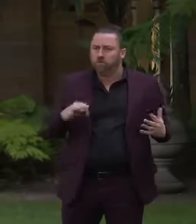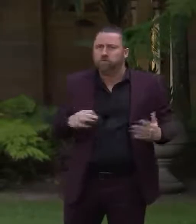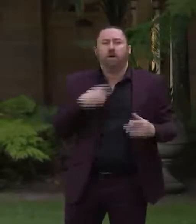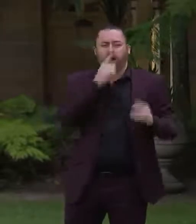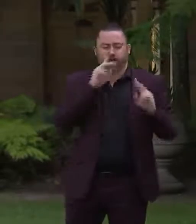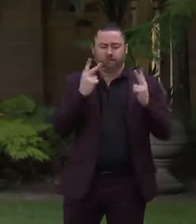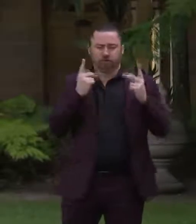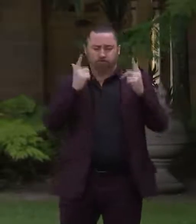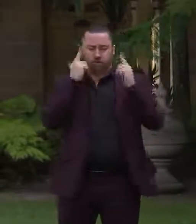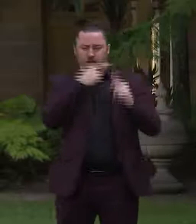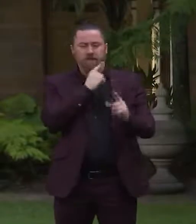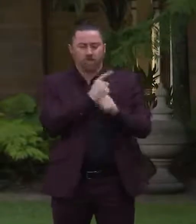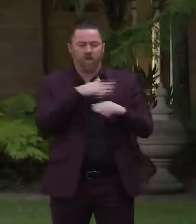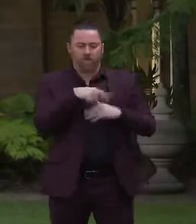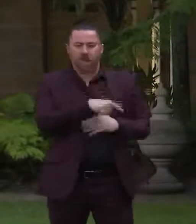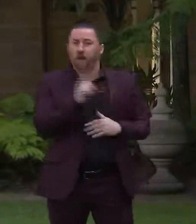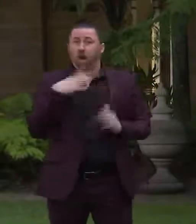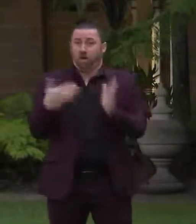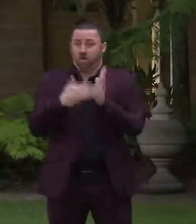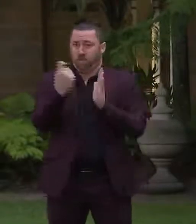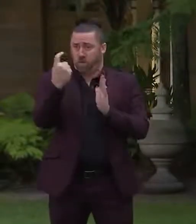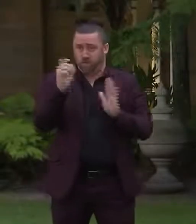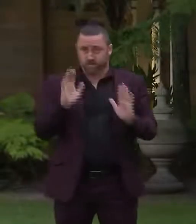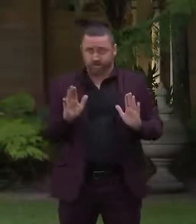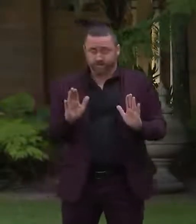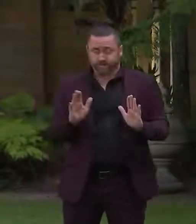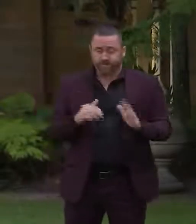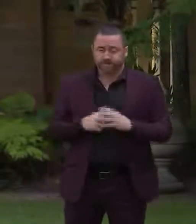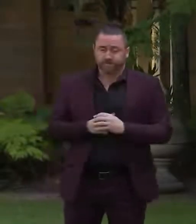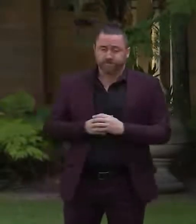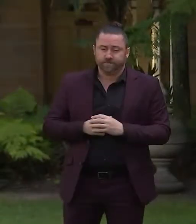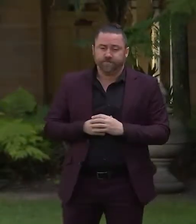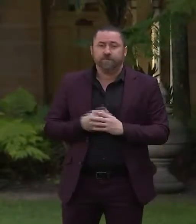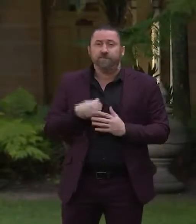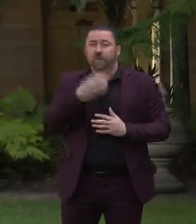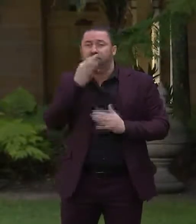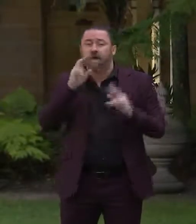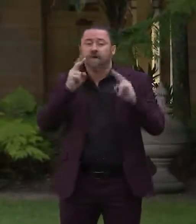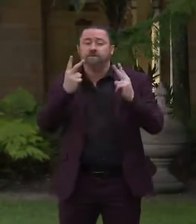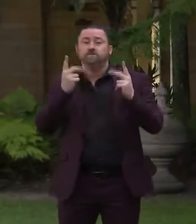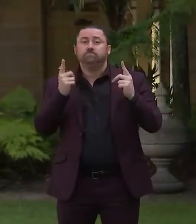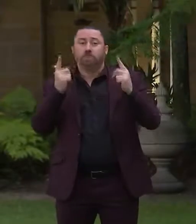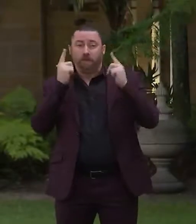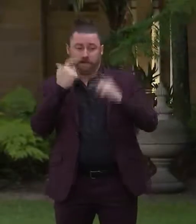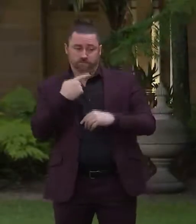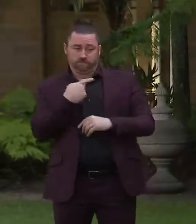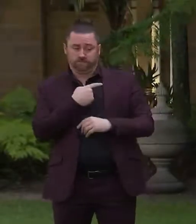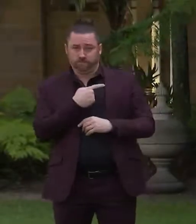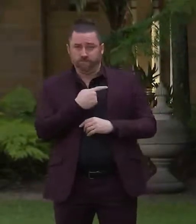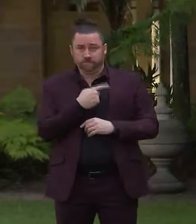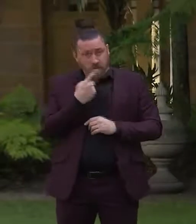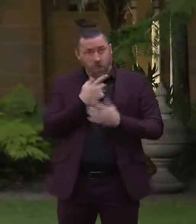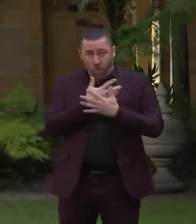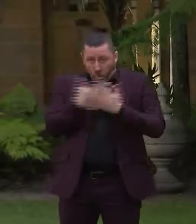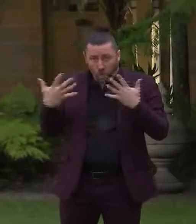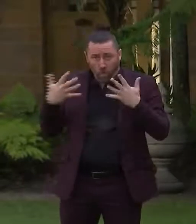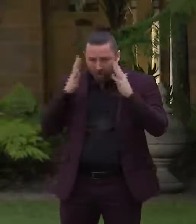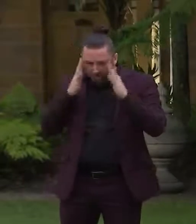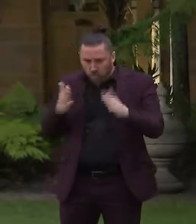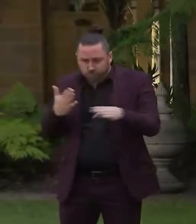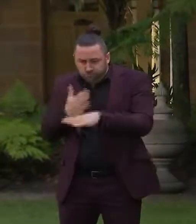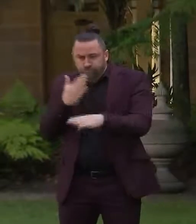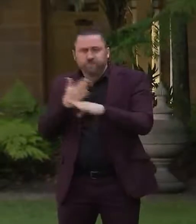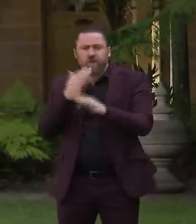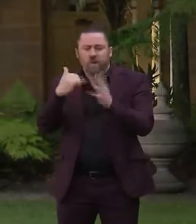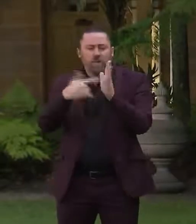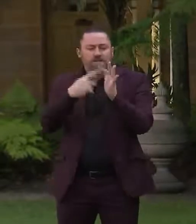Deputy Premier say something more about that, but can I just add one more thing? I've also asked the Deputy Premier, and he's done a lot of work on this, and I thank